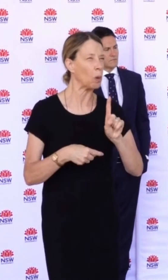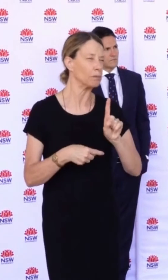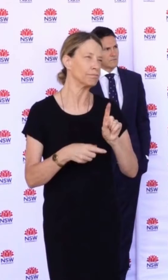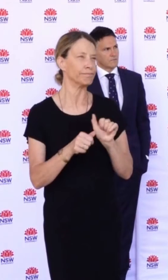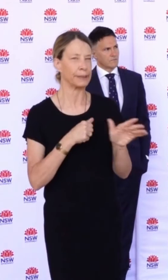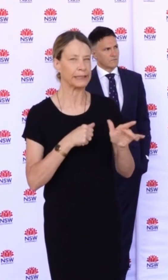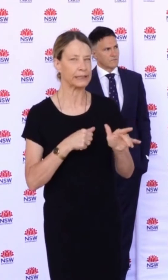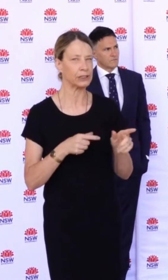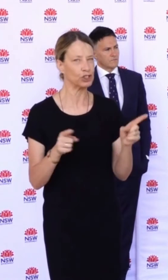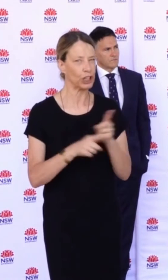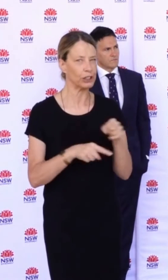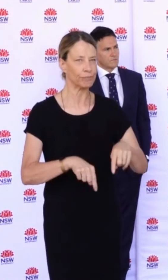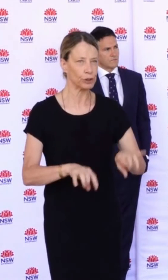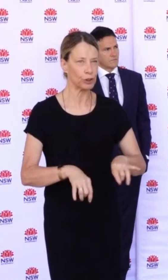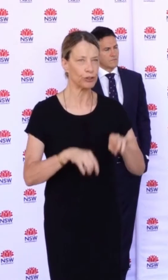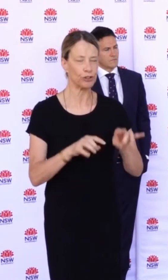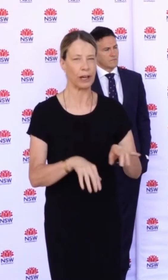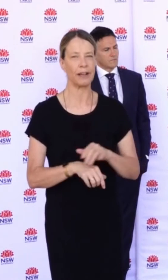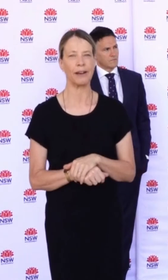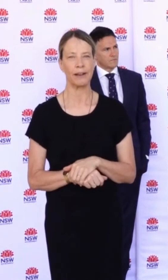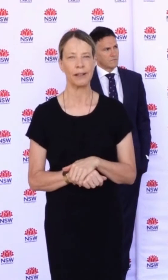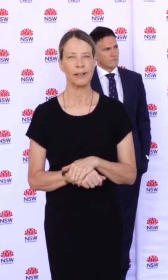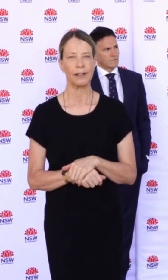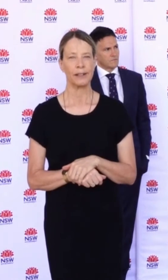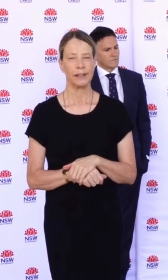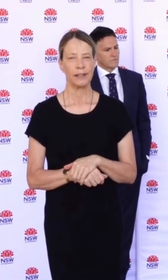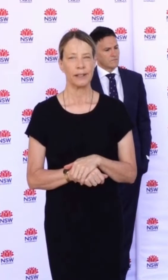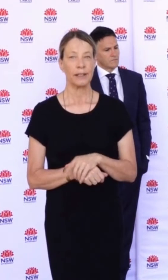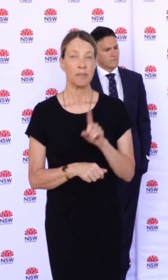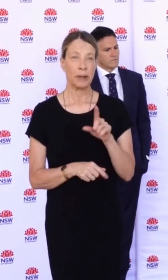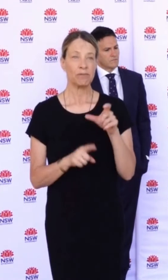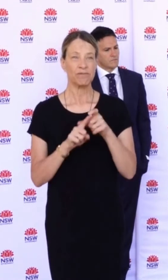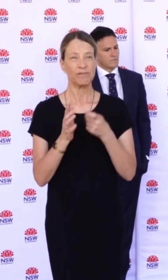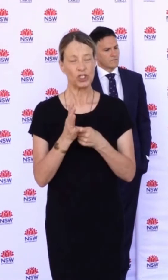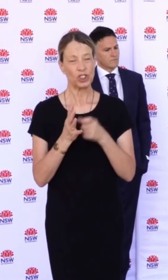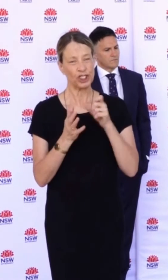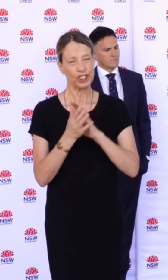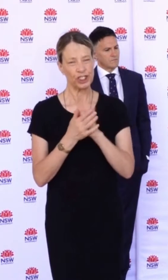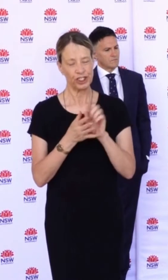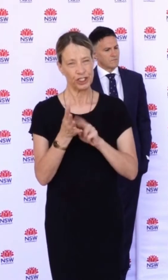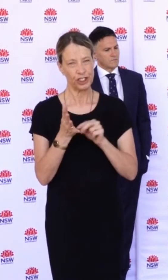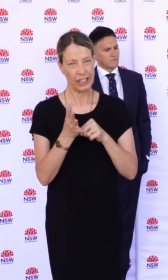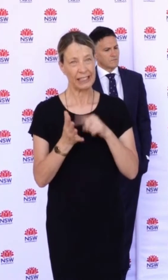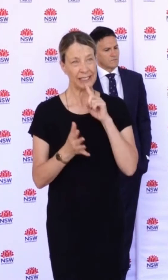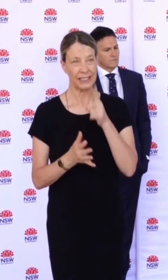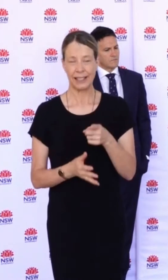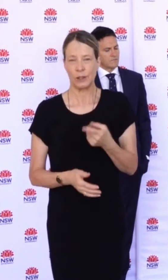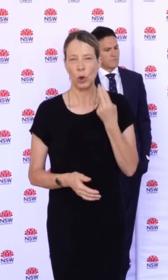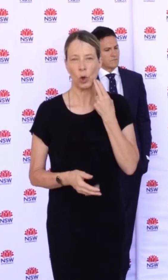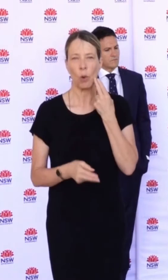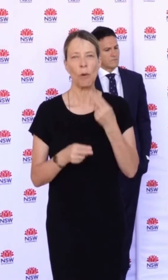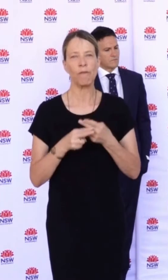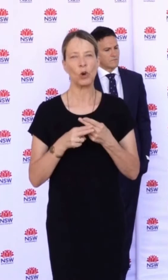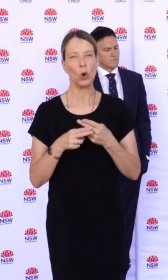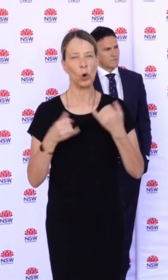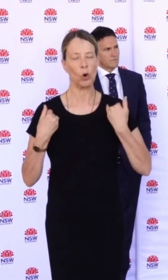that barrier? Certainly public health have, as I said, had regular audits and continue to have